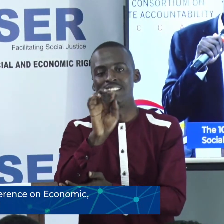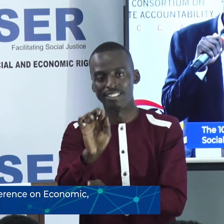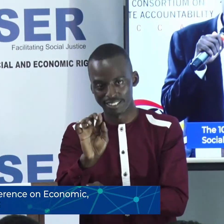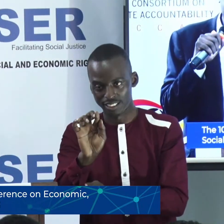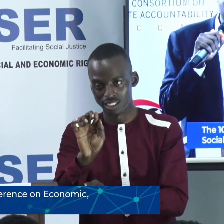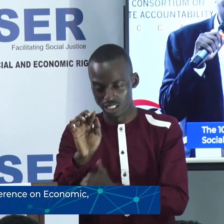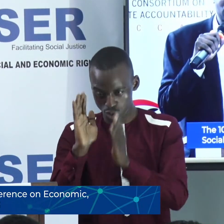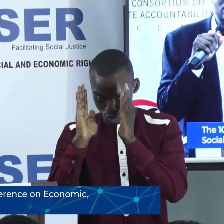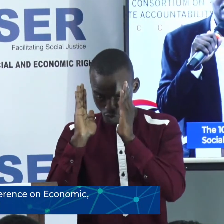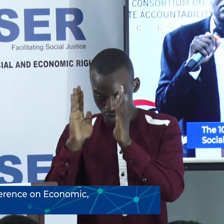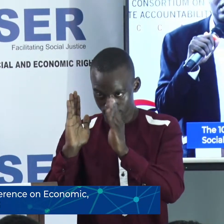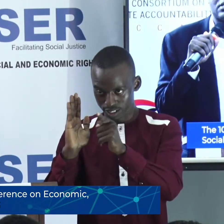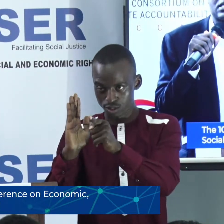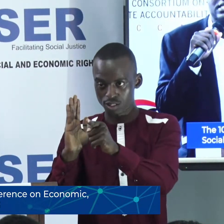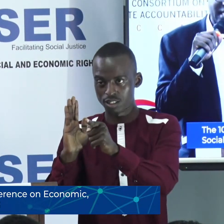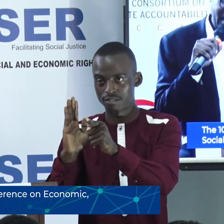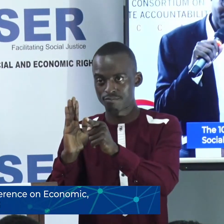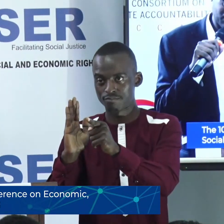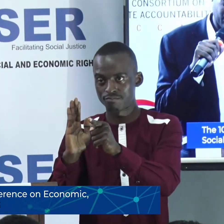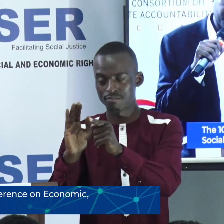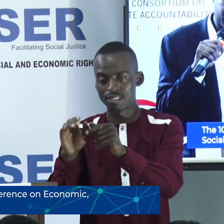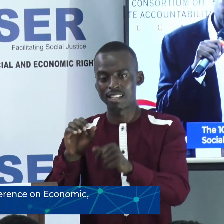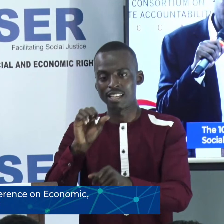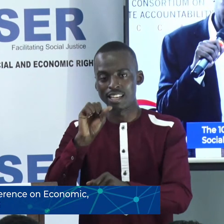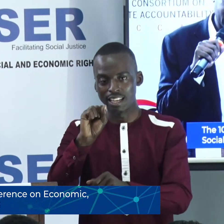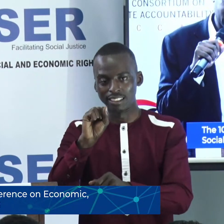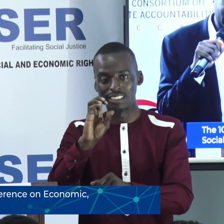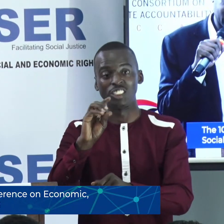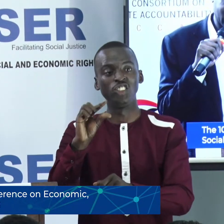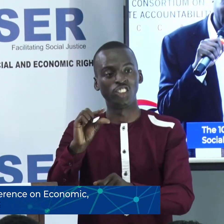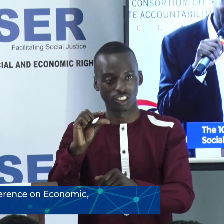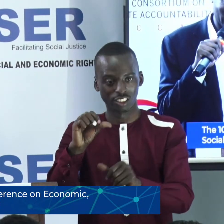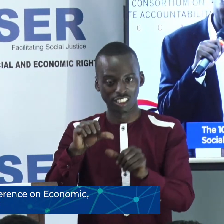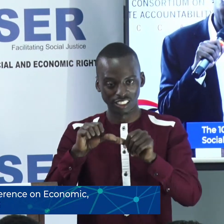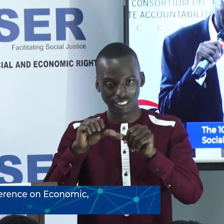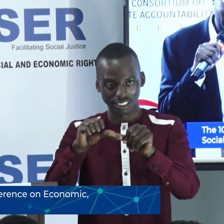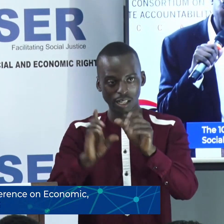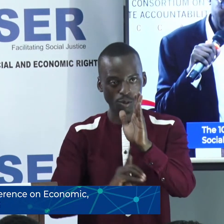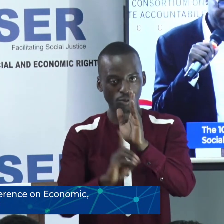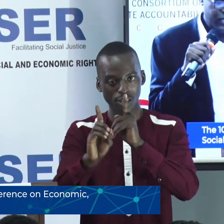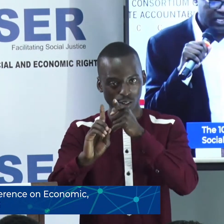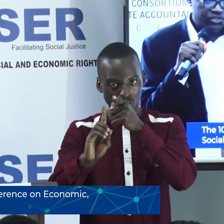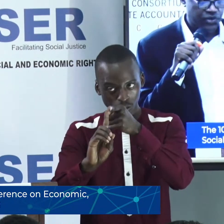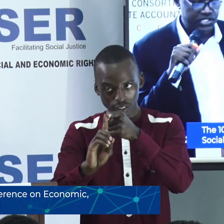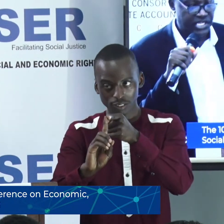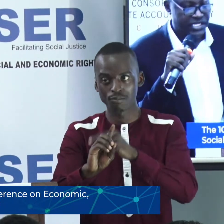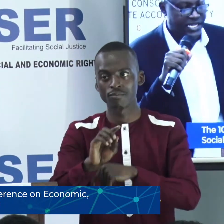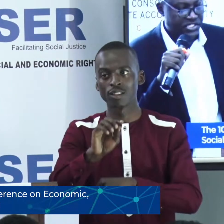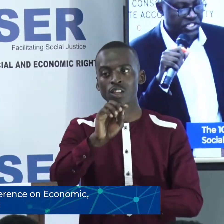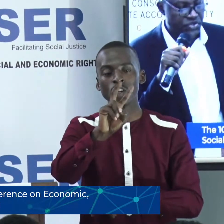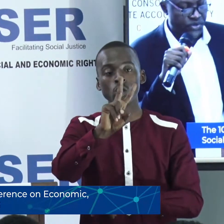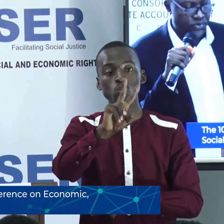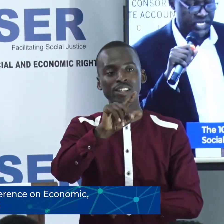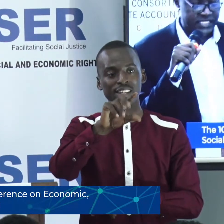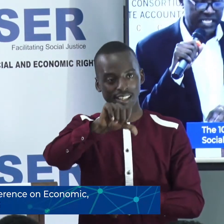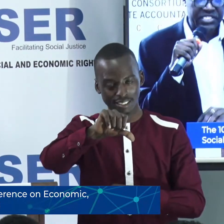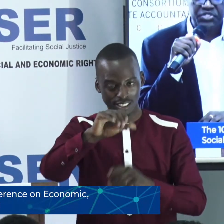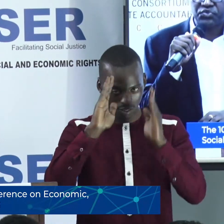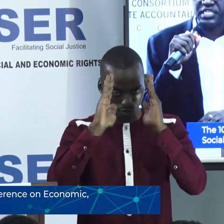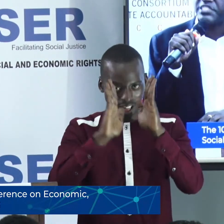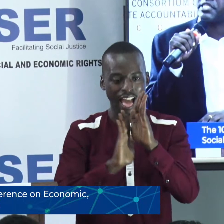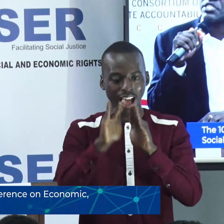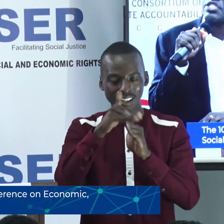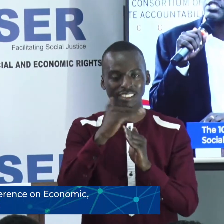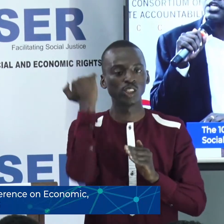2018, we looked at this as sustainable development goals, that's the SDGs. 2019, we looked at access